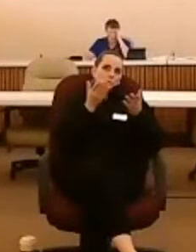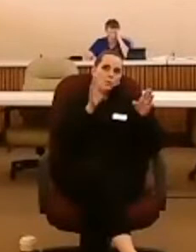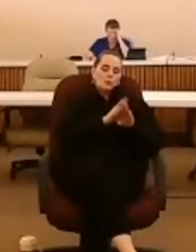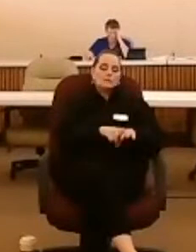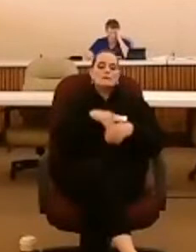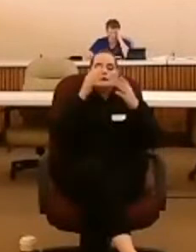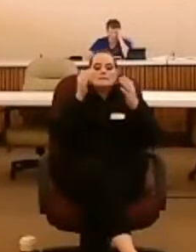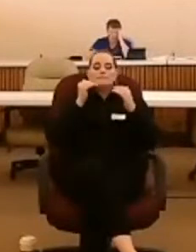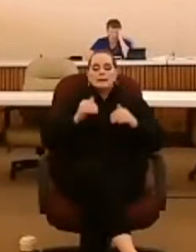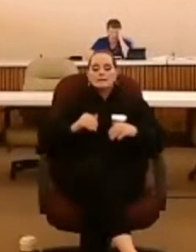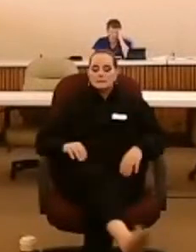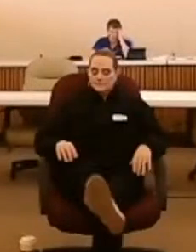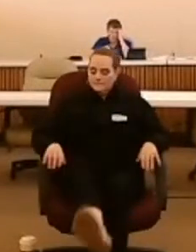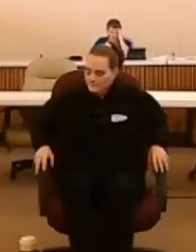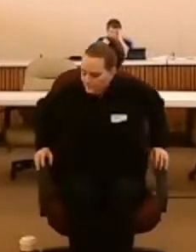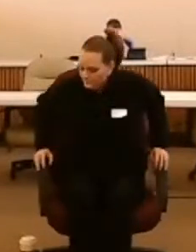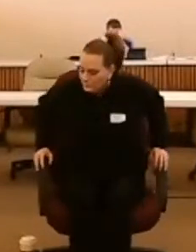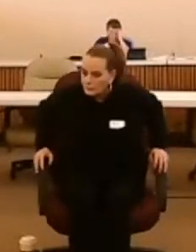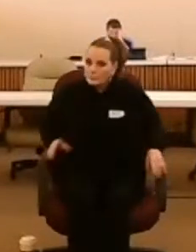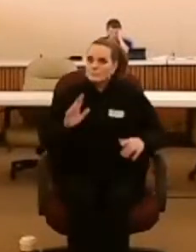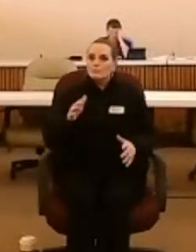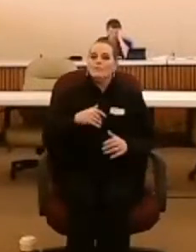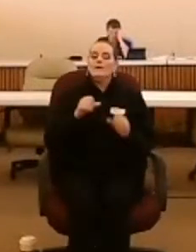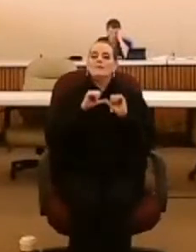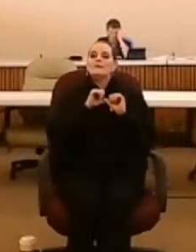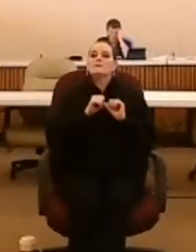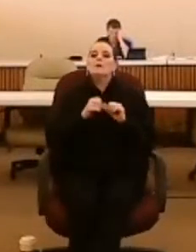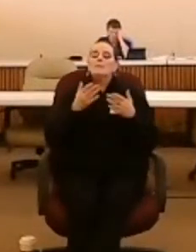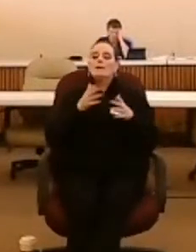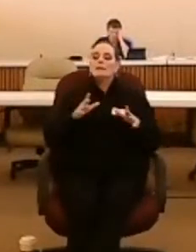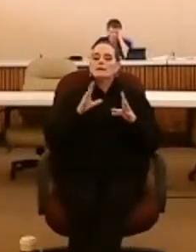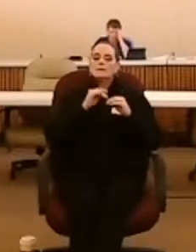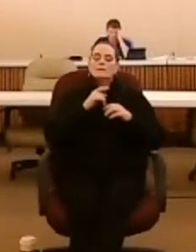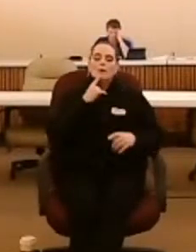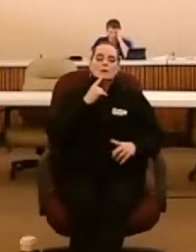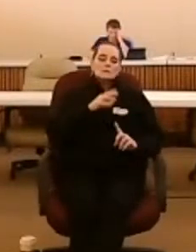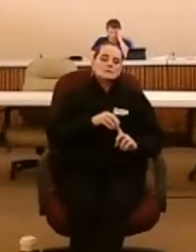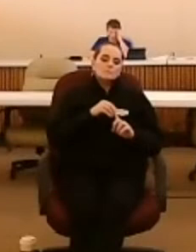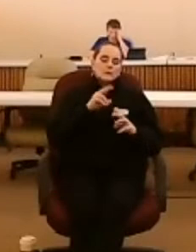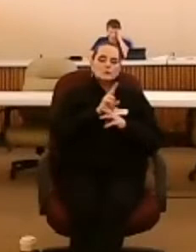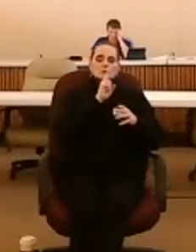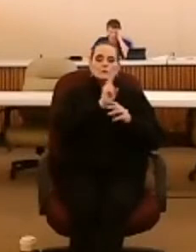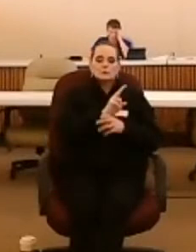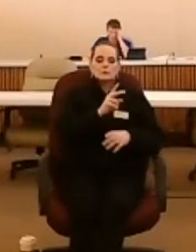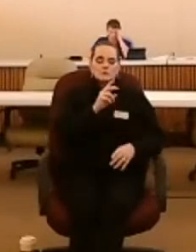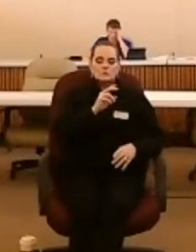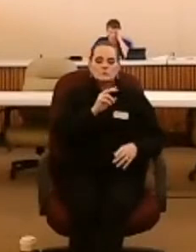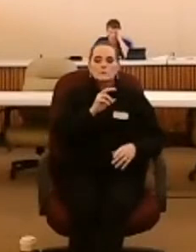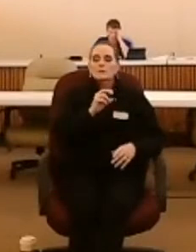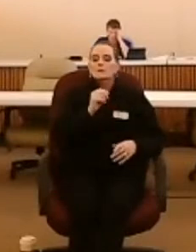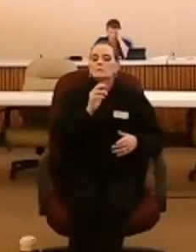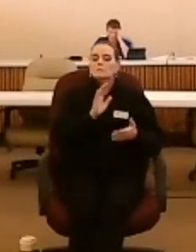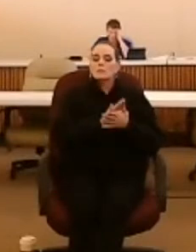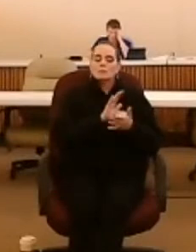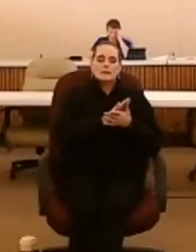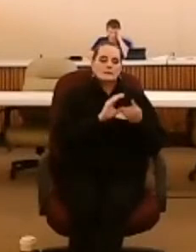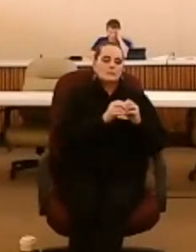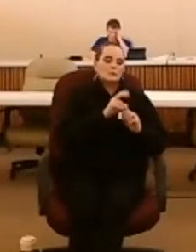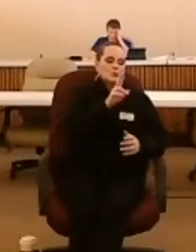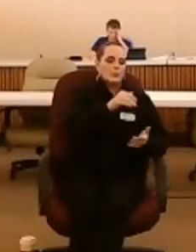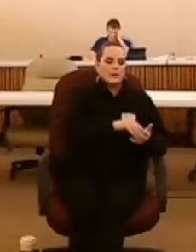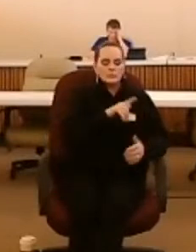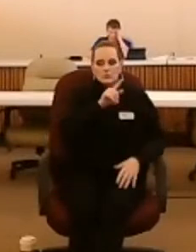Next up, I have the continuation of the public hearing for the special use permit application number